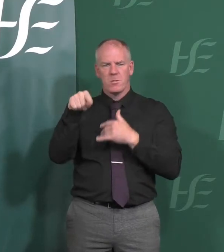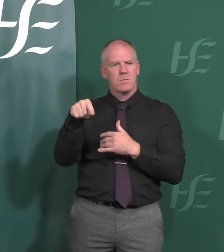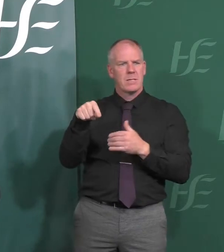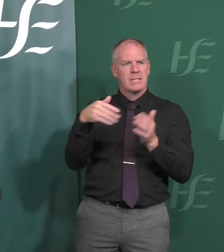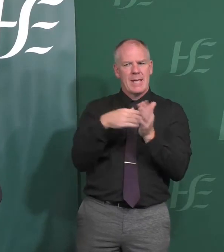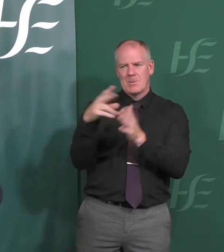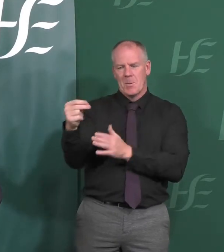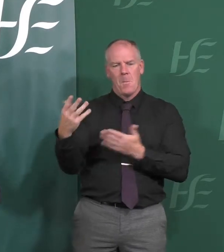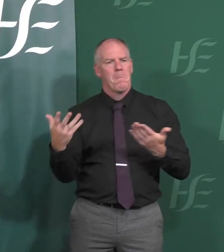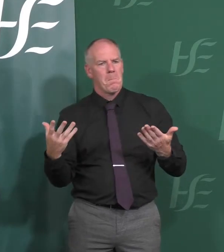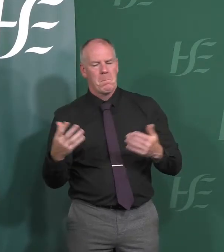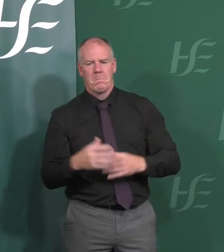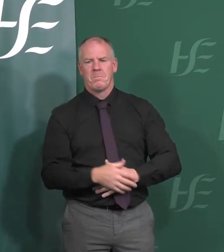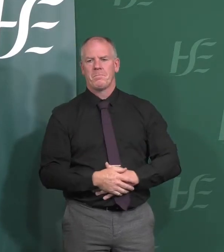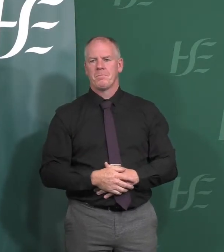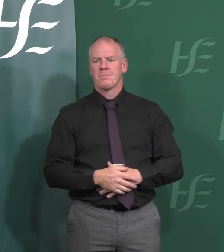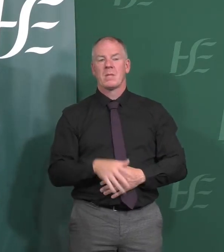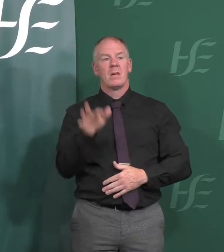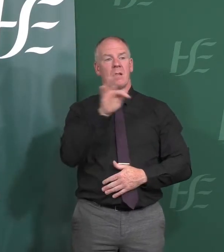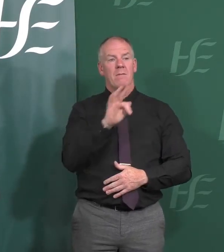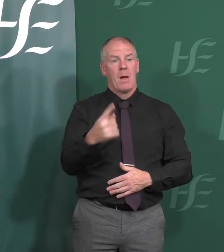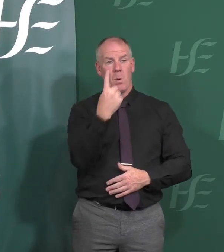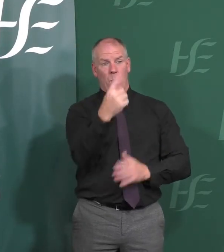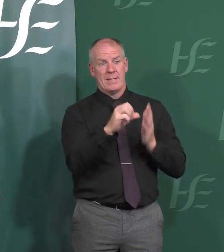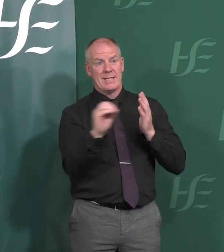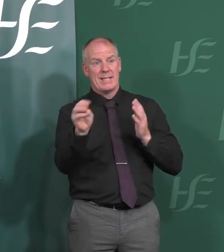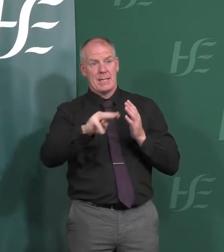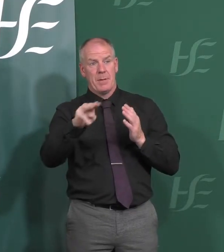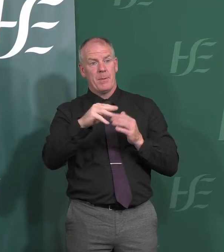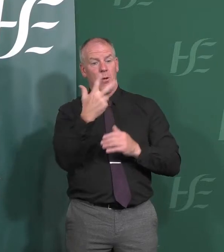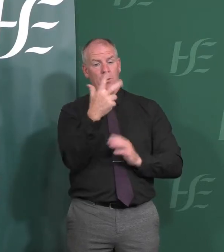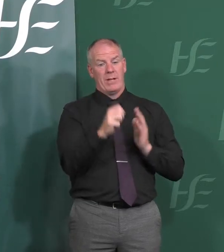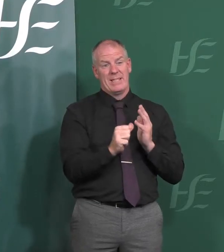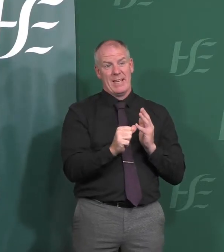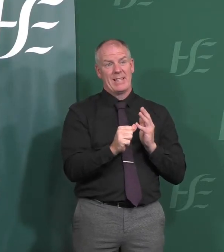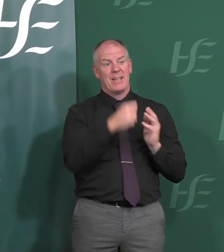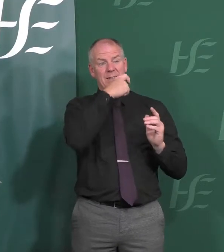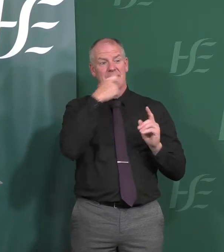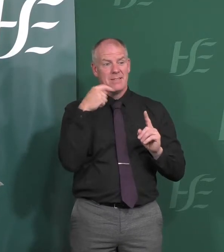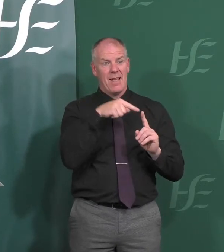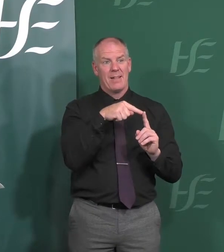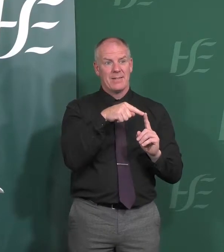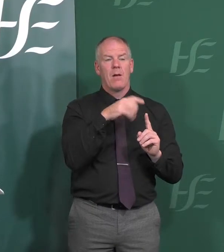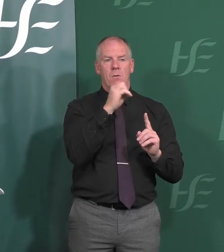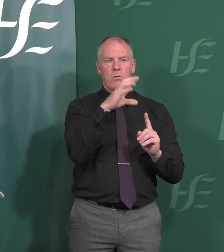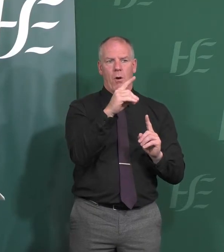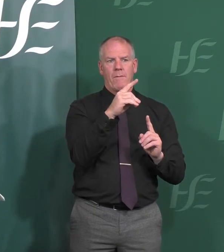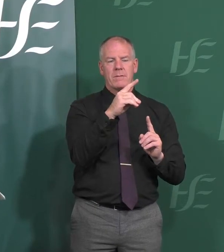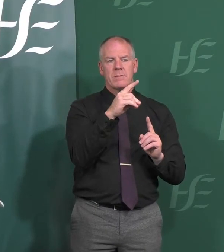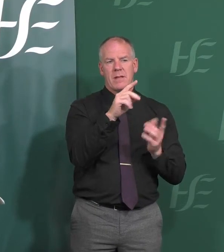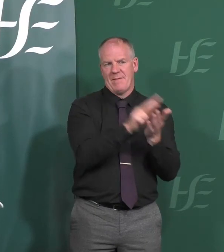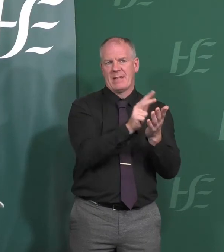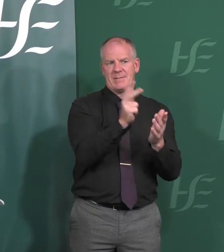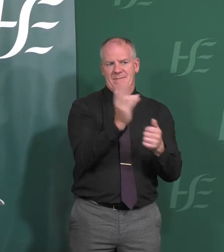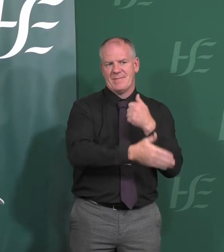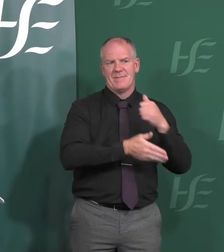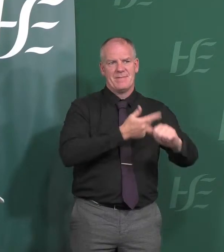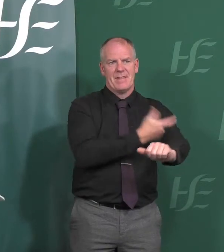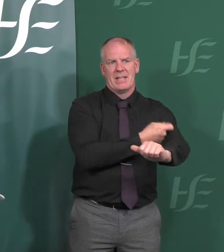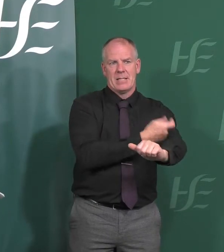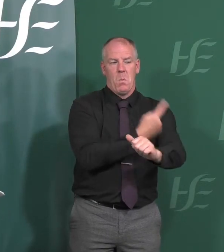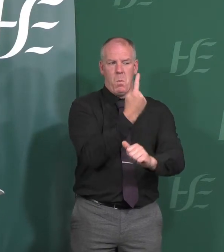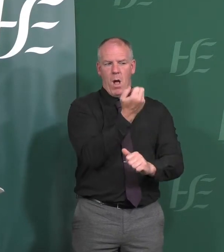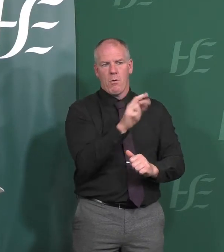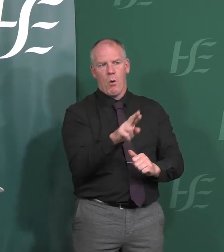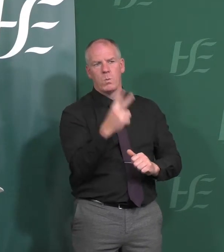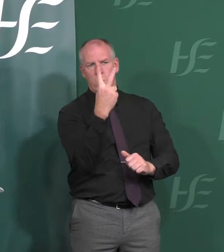us. Of those 160, 36 cases were recorded as having received a COVID-19 vaccine. That's either 1 or